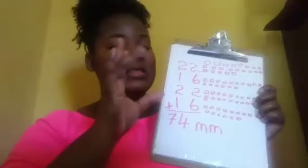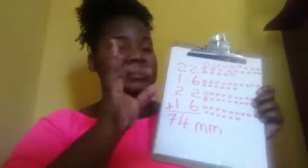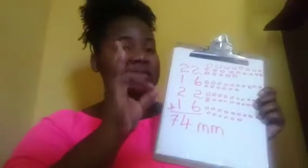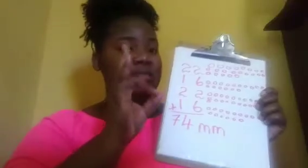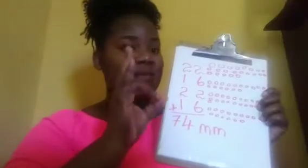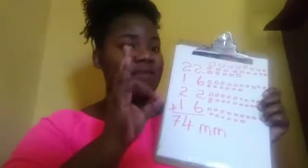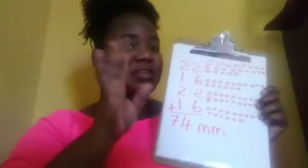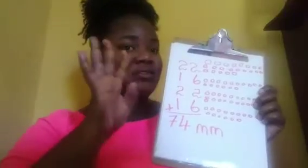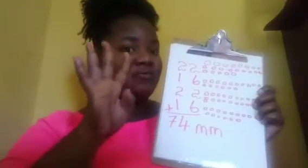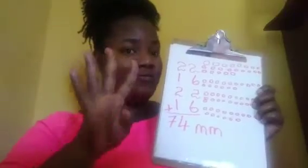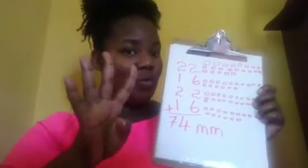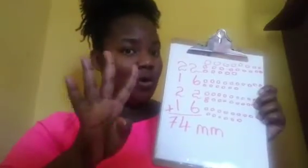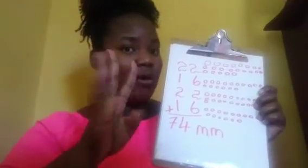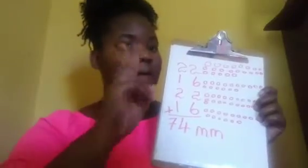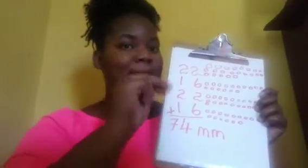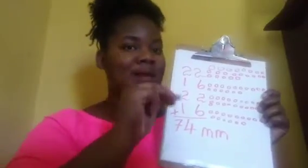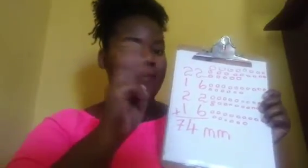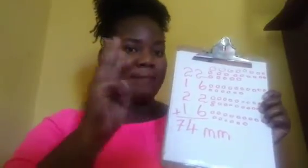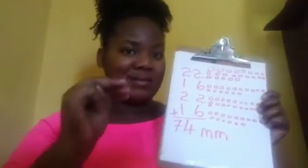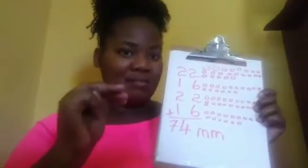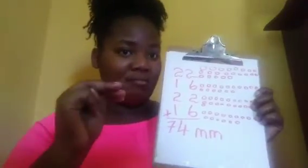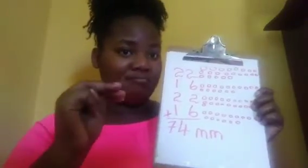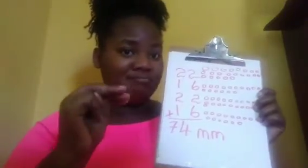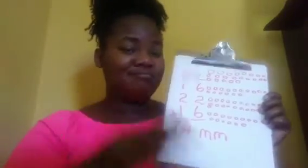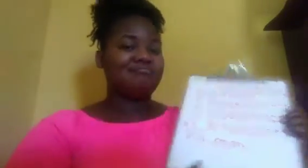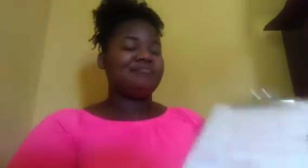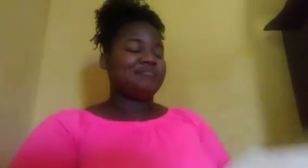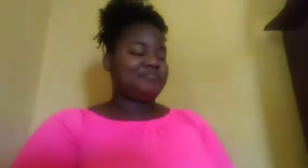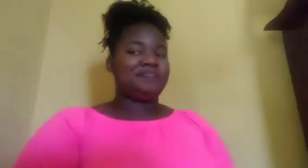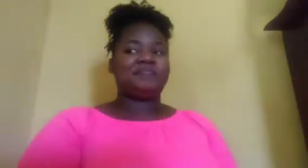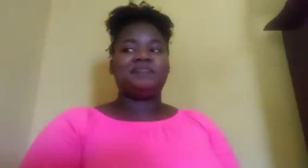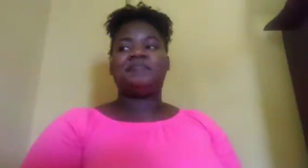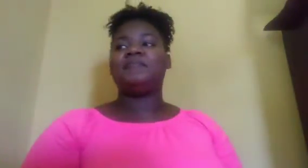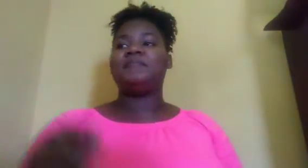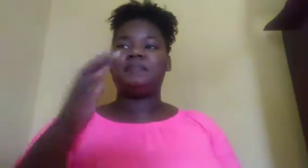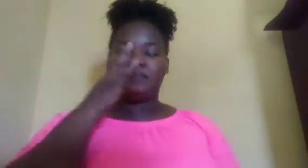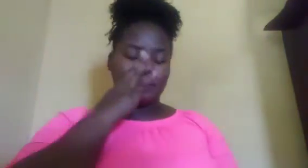So the answer is 74 millimeters.